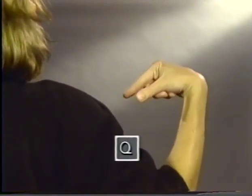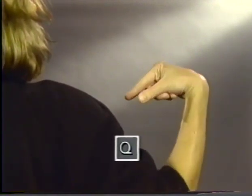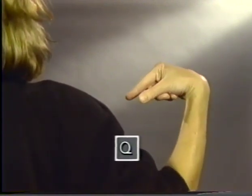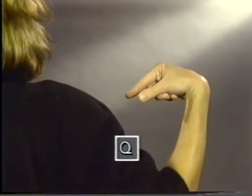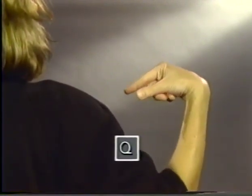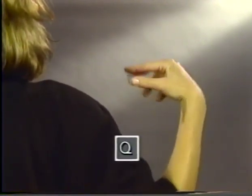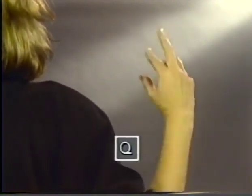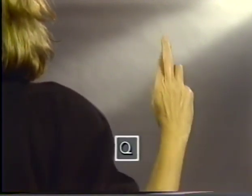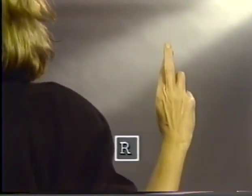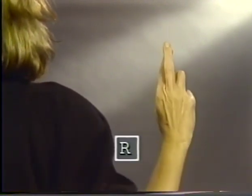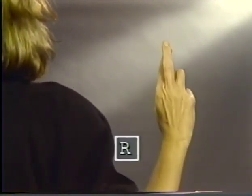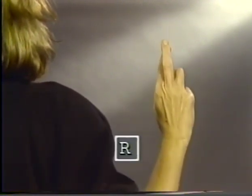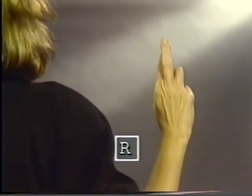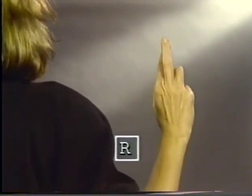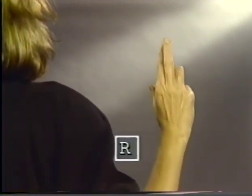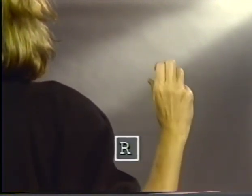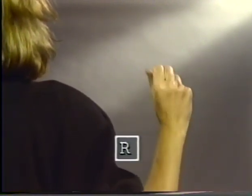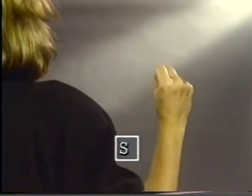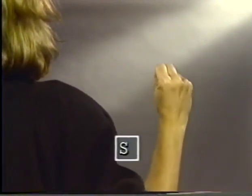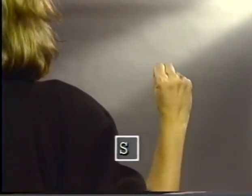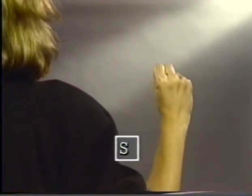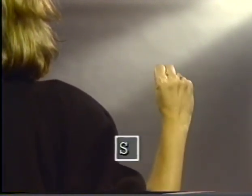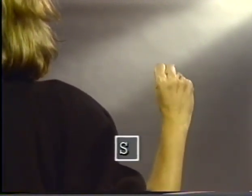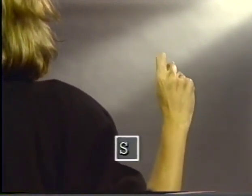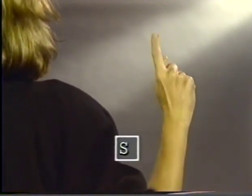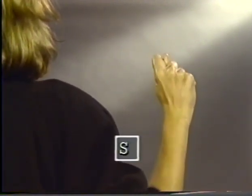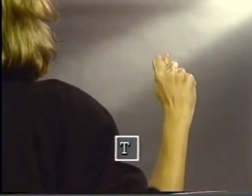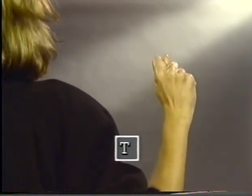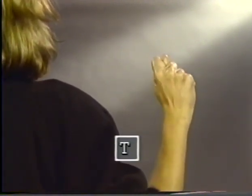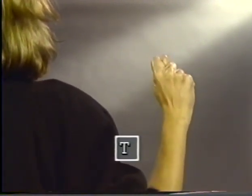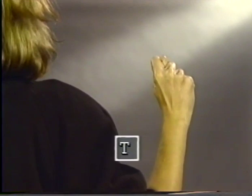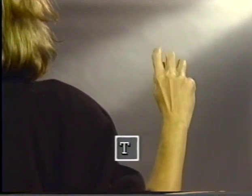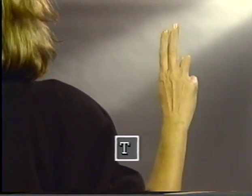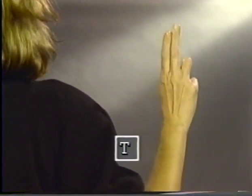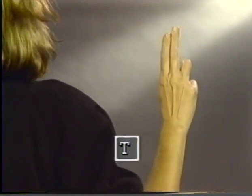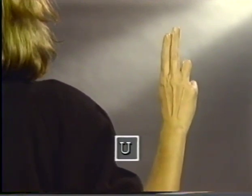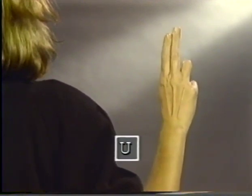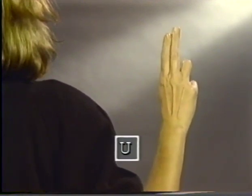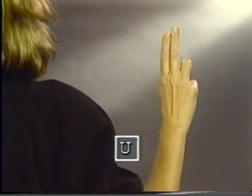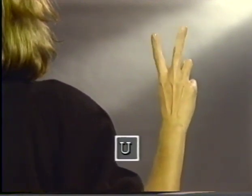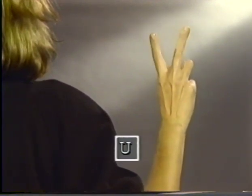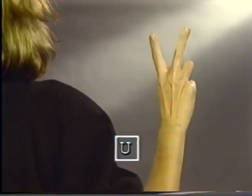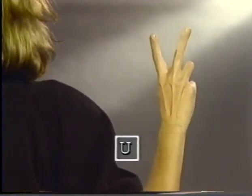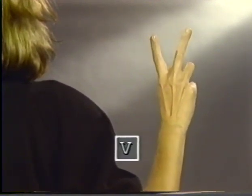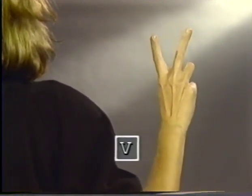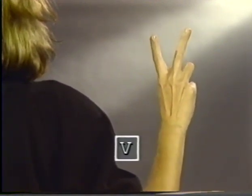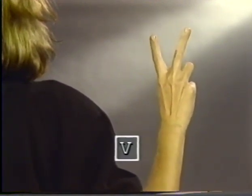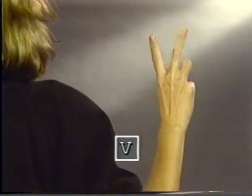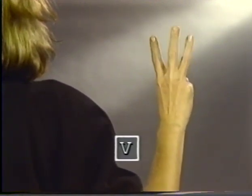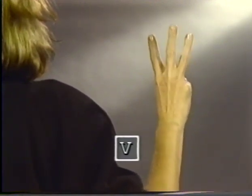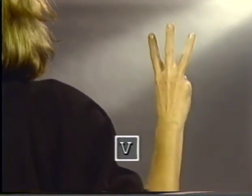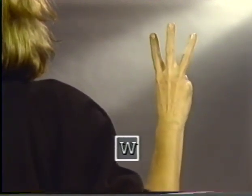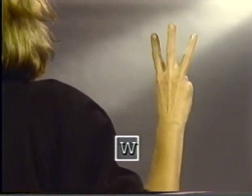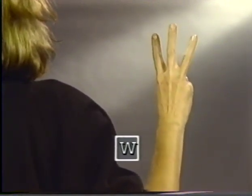especially proper names and technical words. Practice fingerspelling words whenever you can. In front of a mirror, you